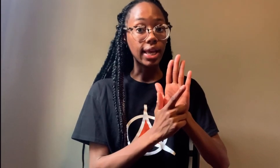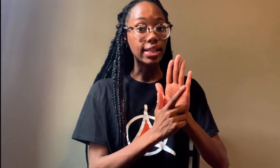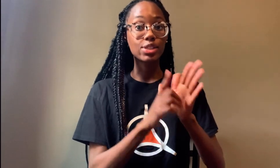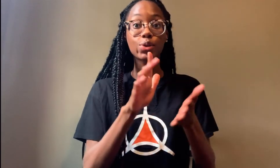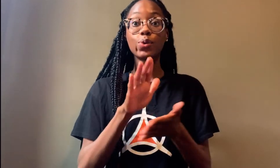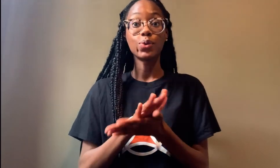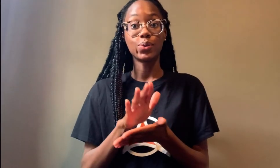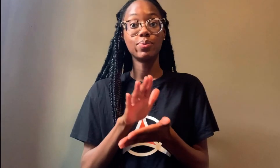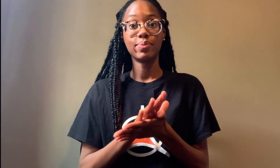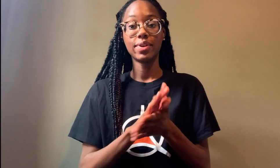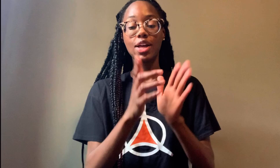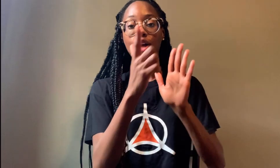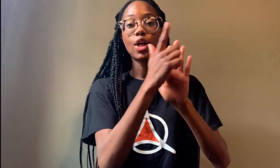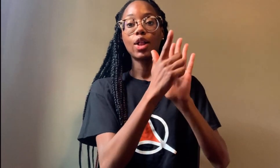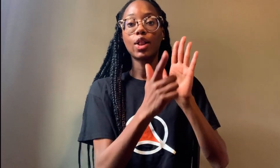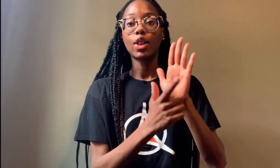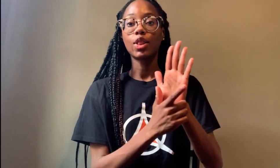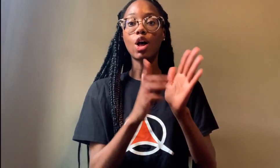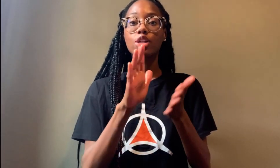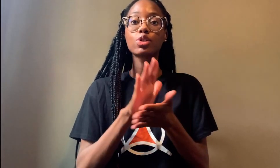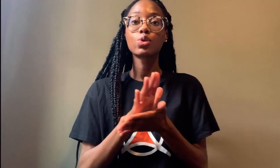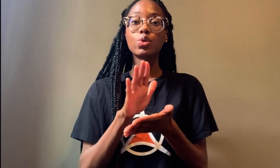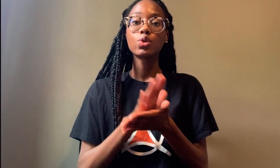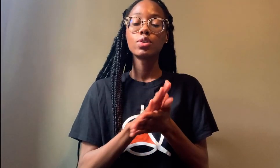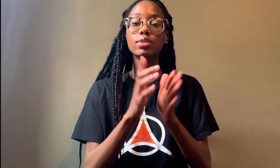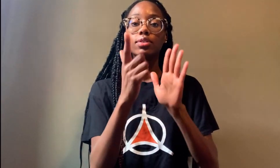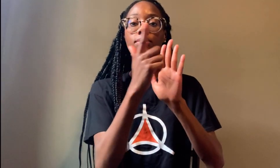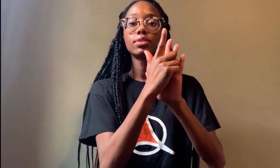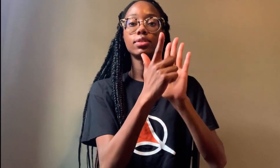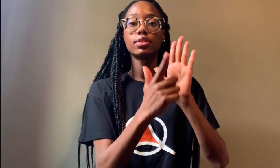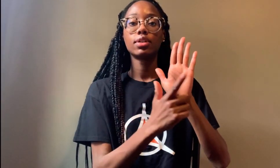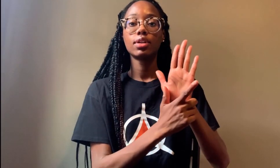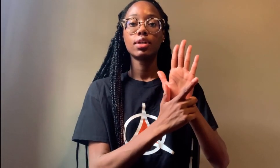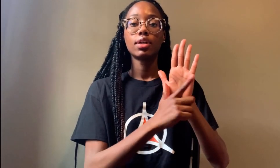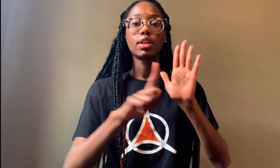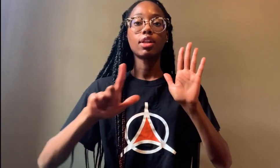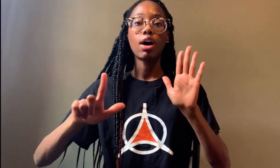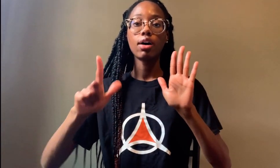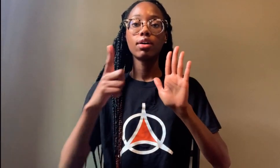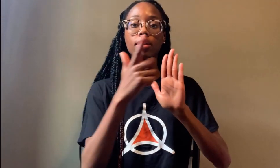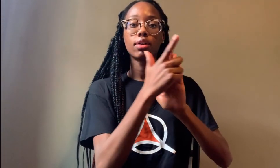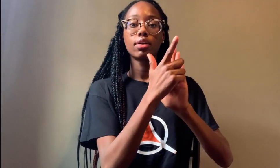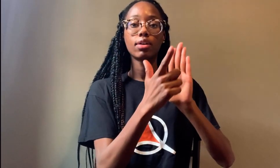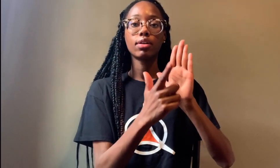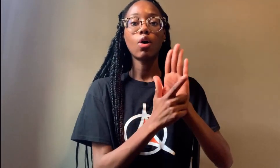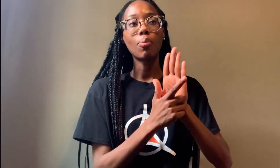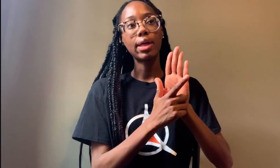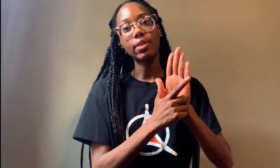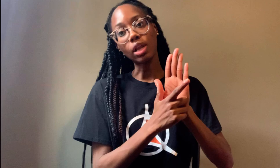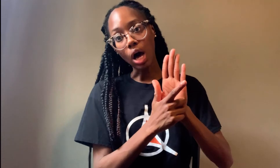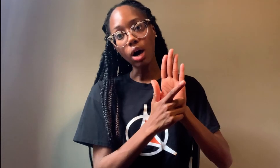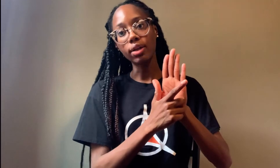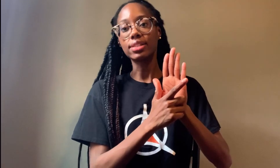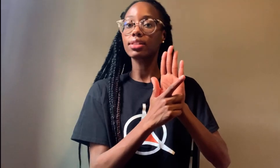And school. Law school. Law. Obey the law. It's the